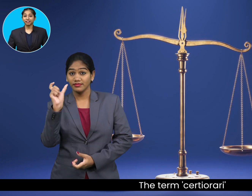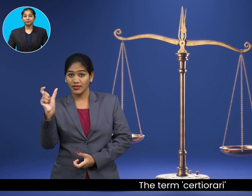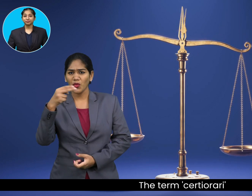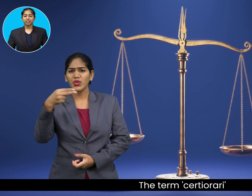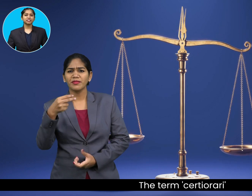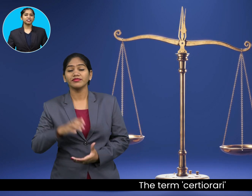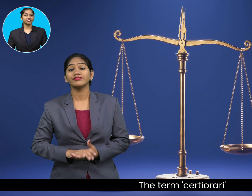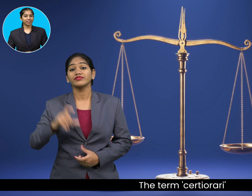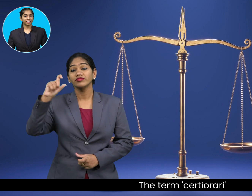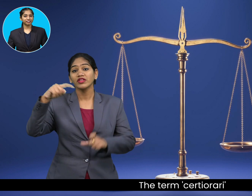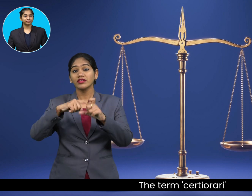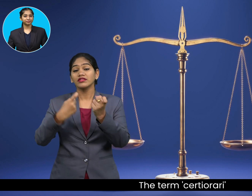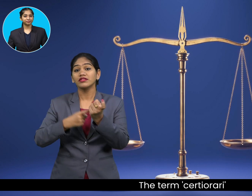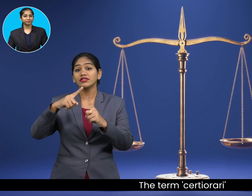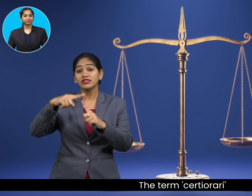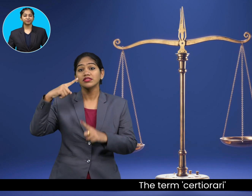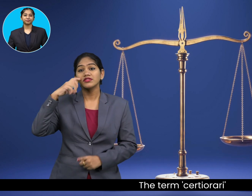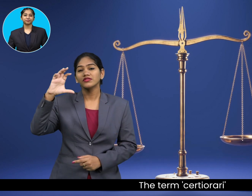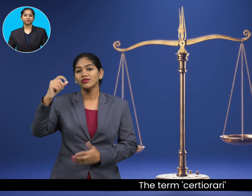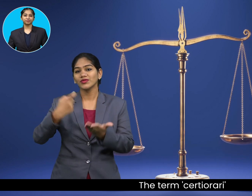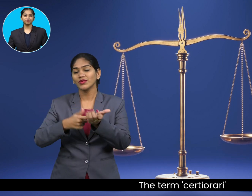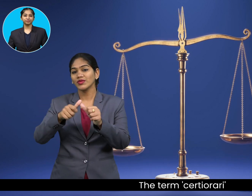The term certiorari